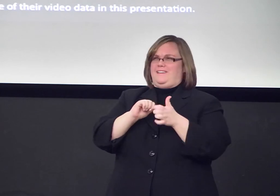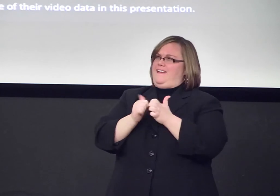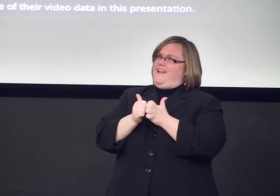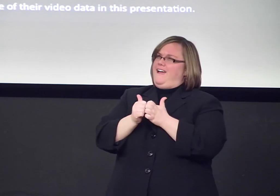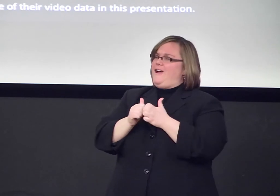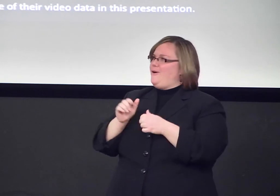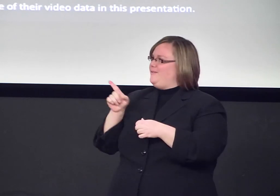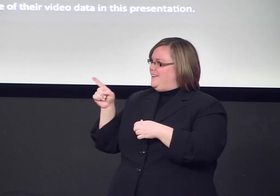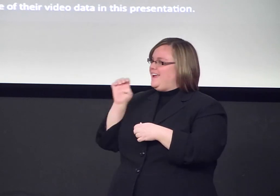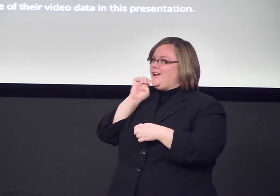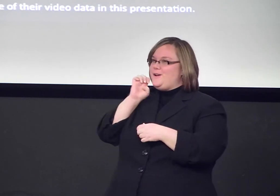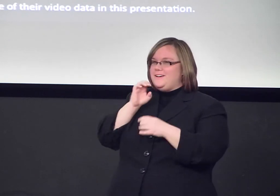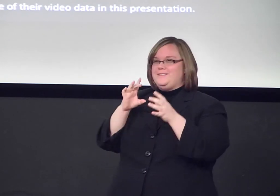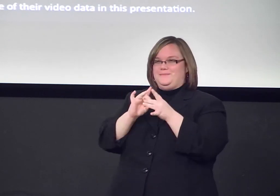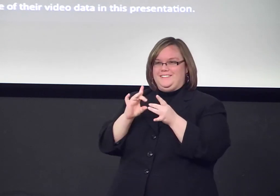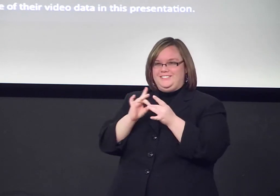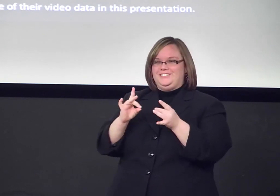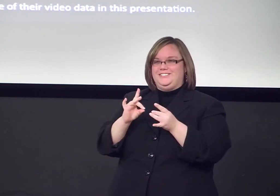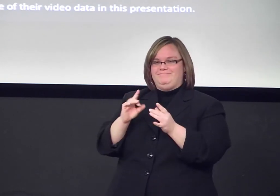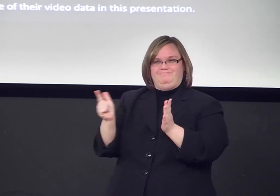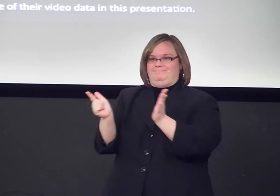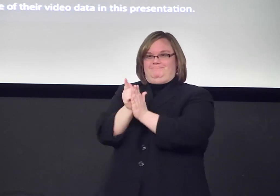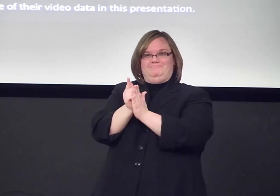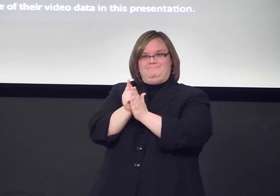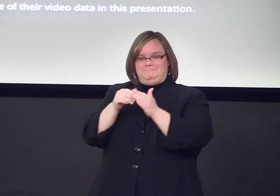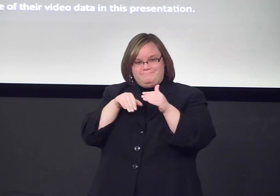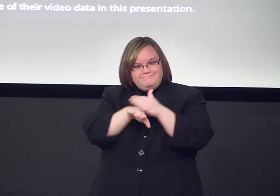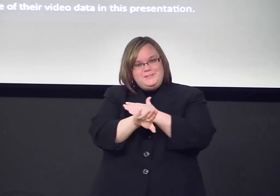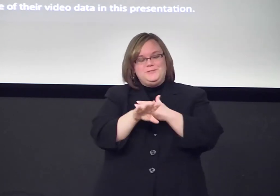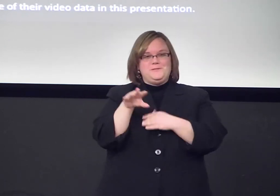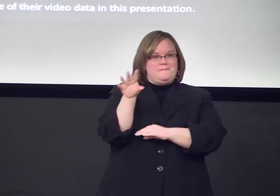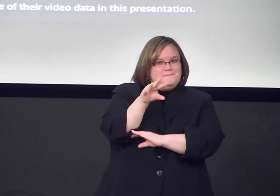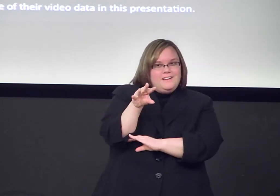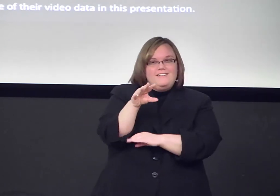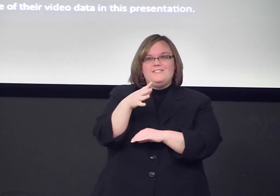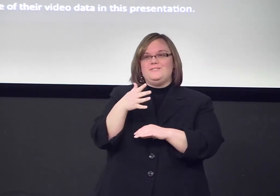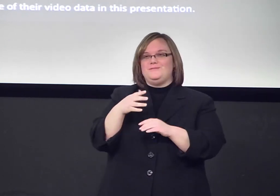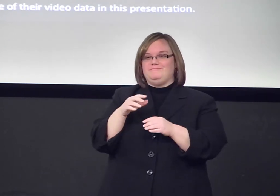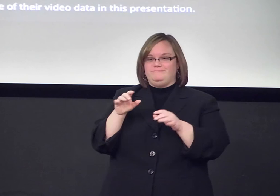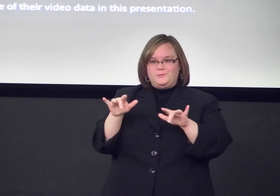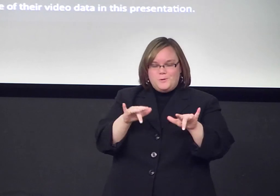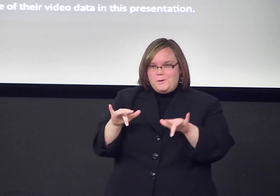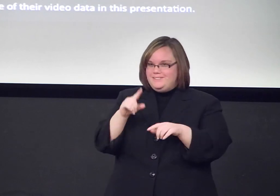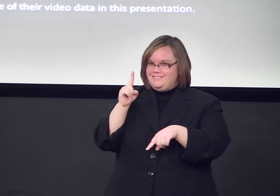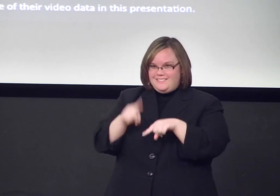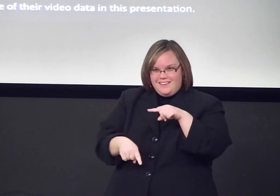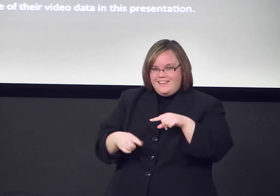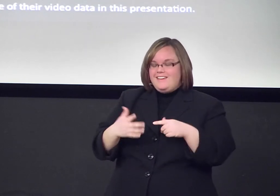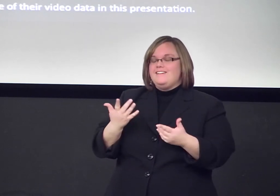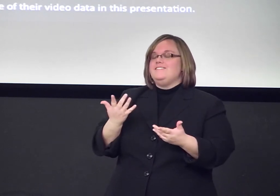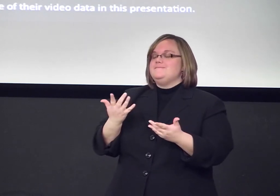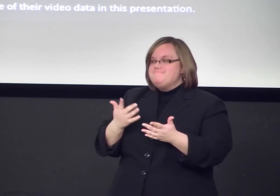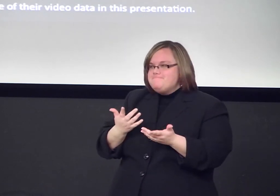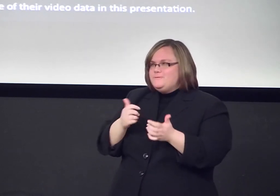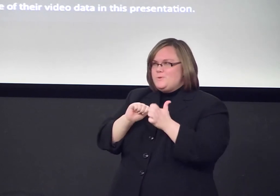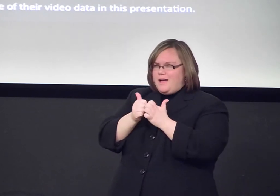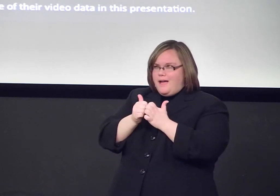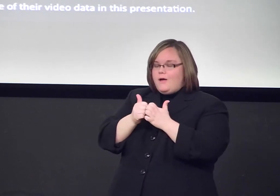So I wanted to research VRS and use the discourse analysis approach, and certainly we're not allowed to record